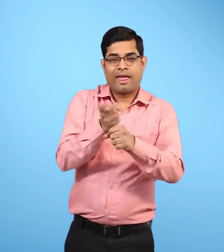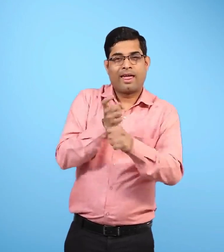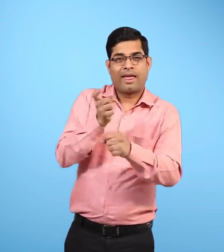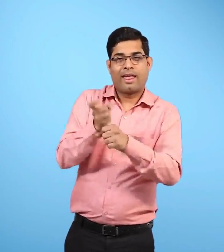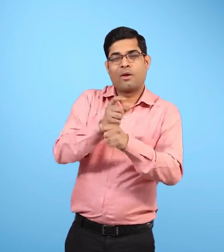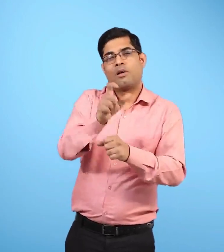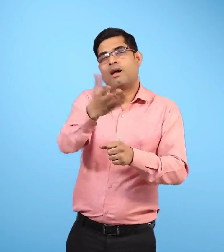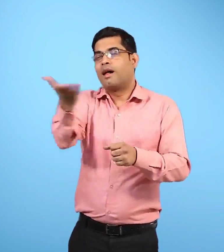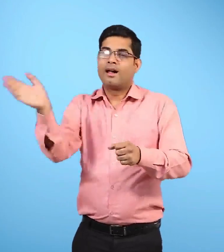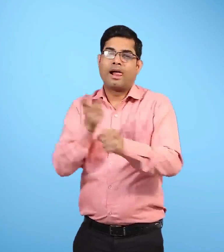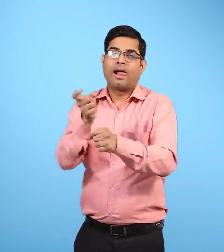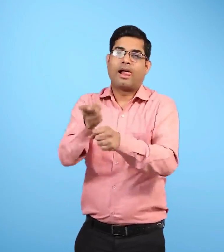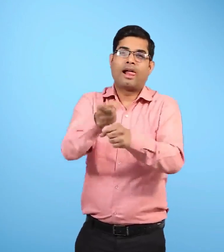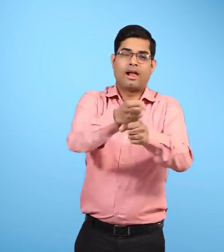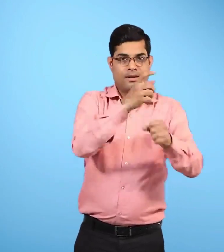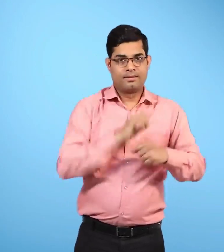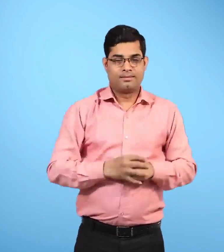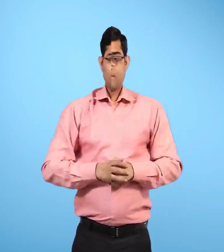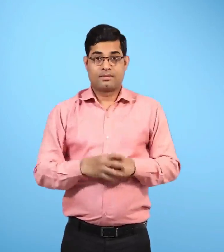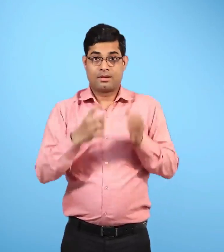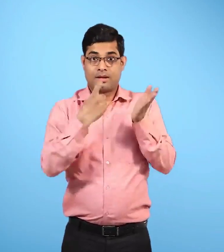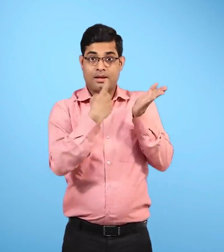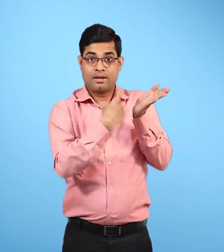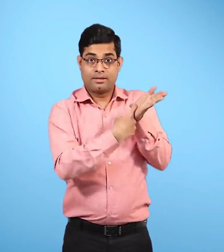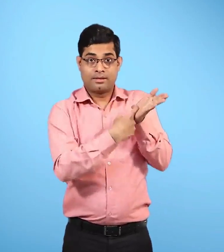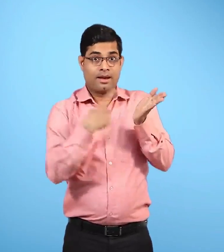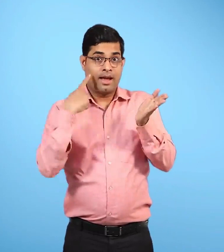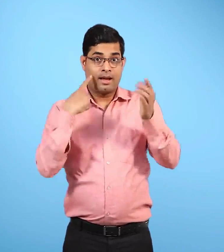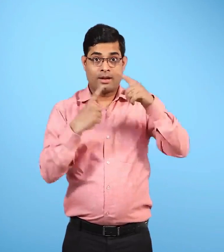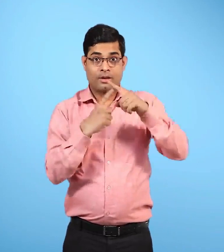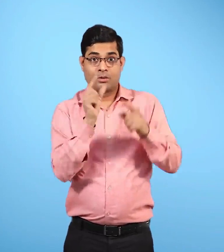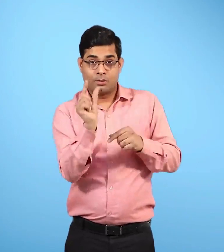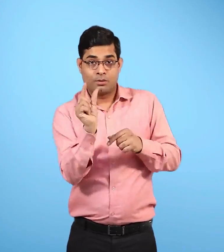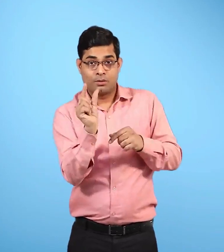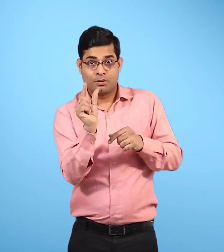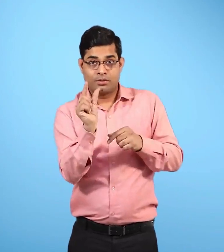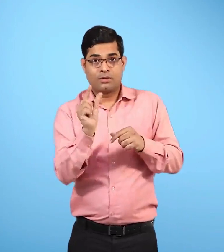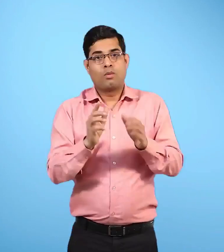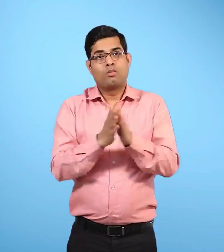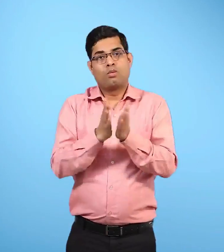always teases everyone. Ritu is always seen with a book in hand.